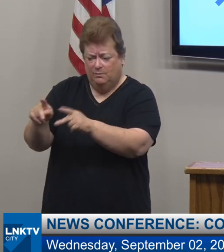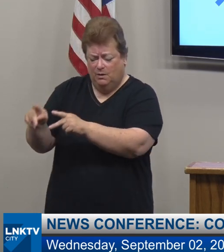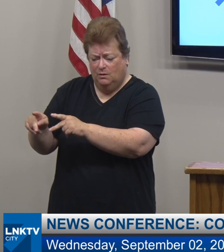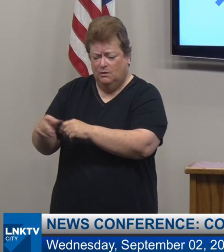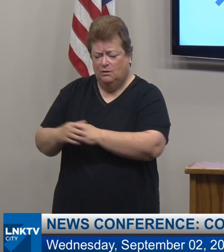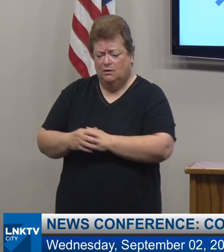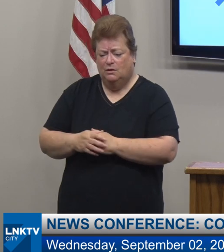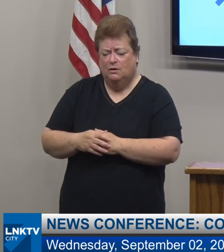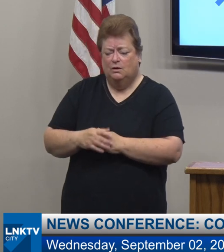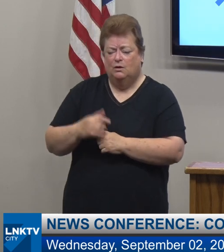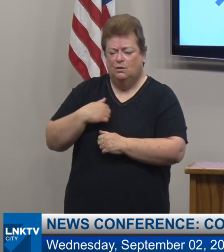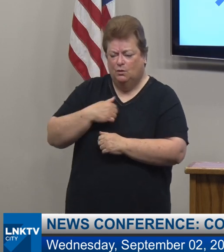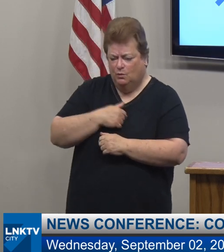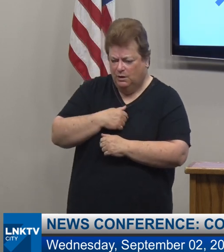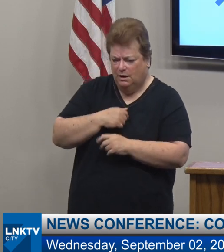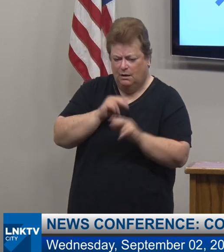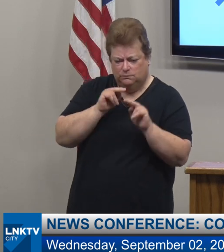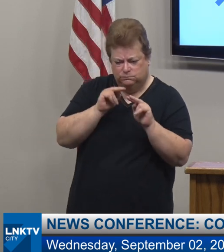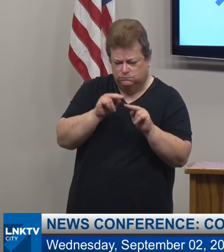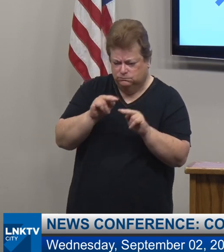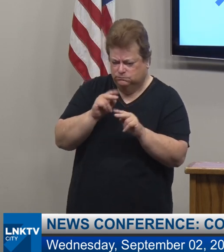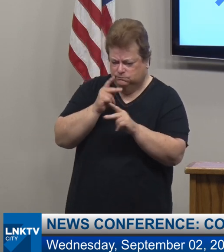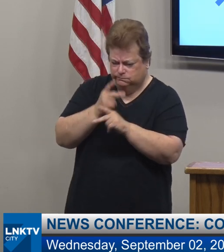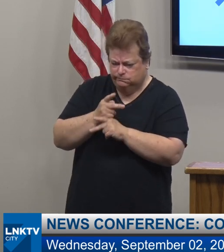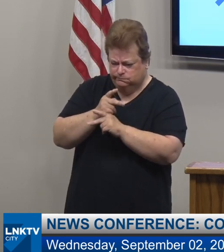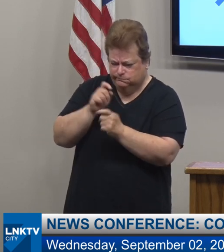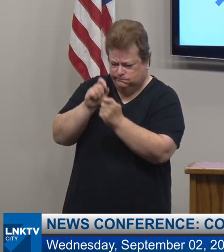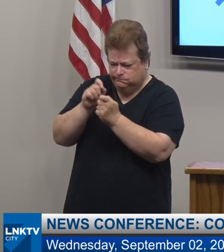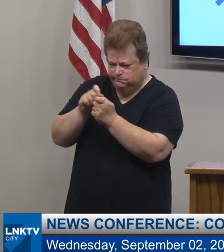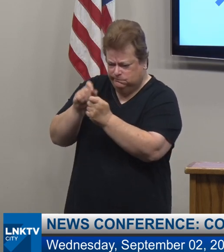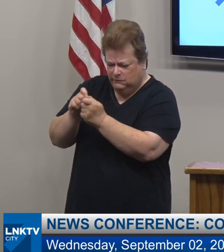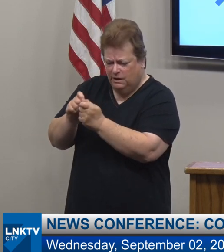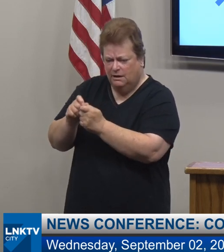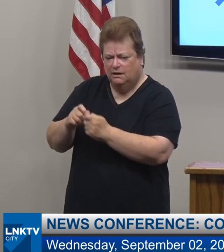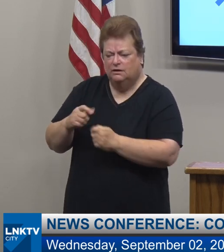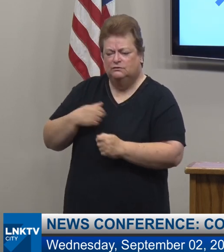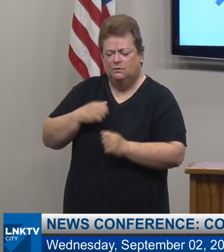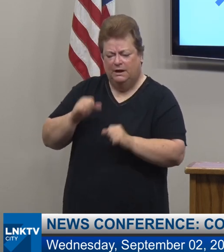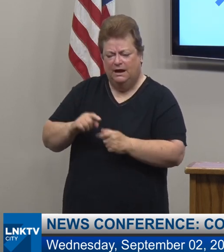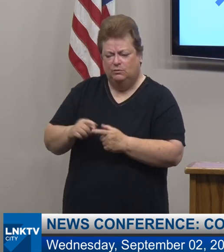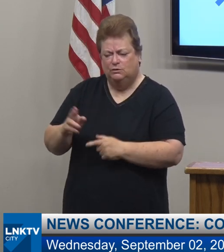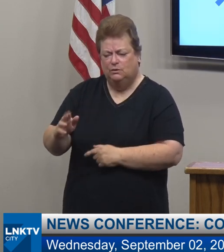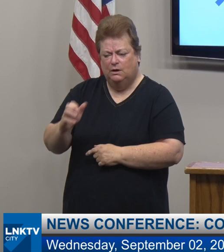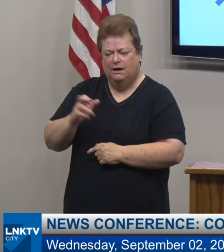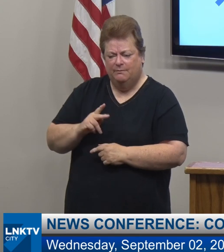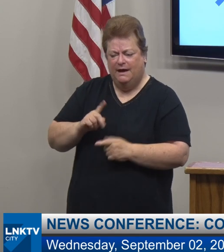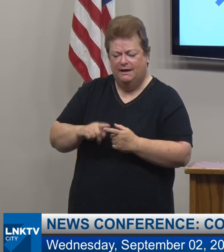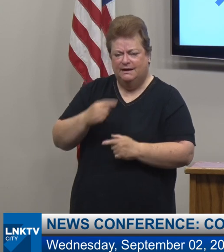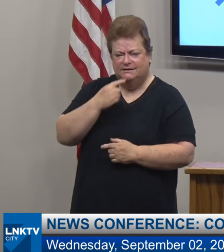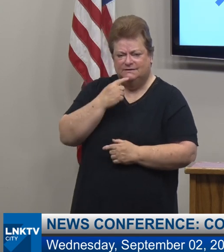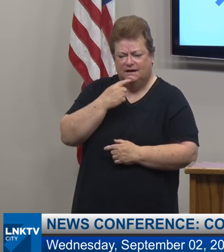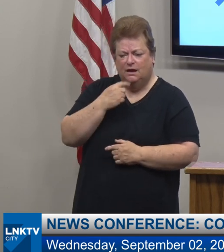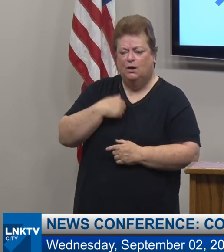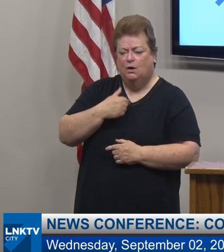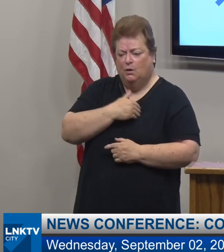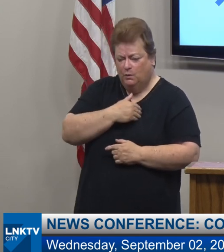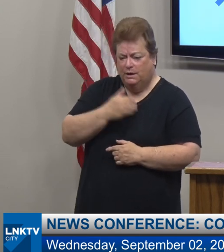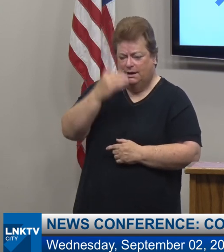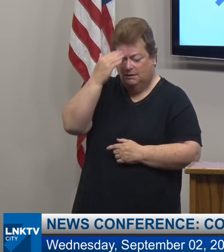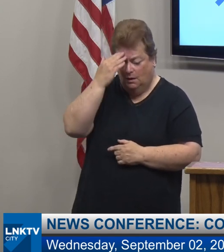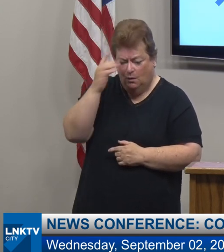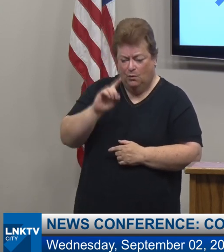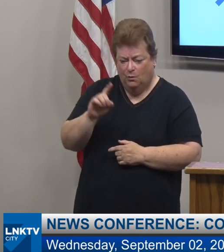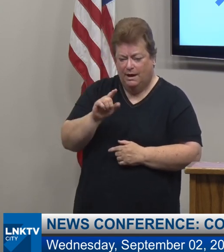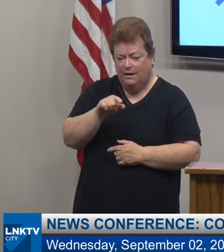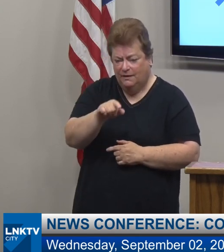we're dotting the dots across the area. So we're able to come back and say, we know where they were, what they